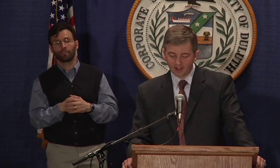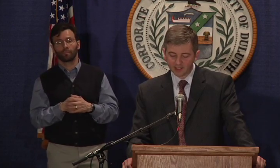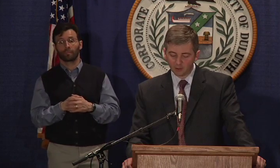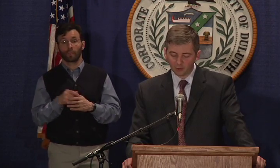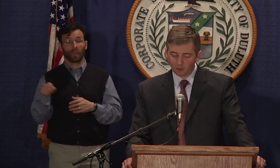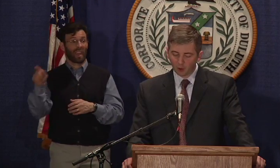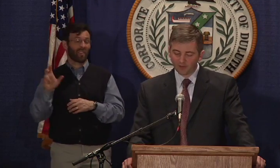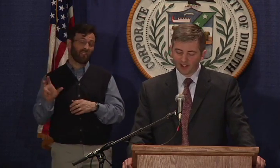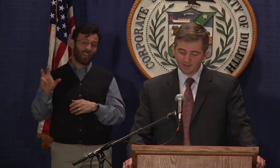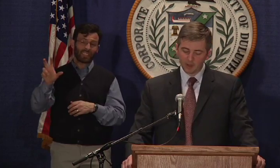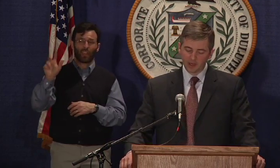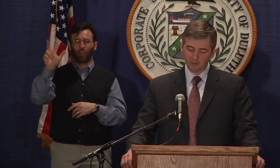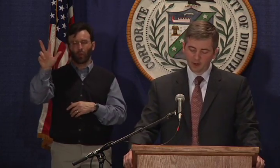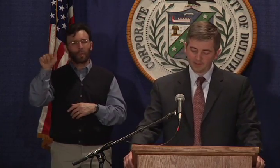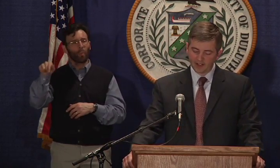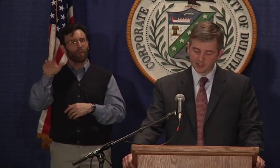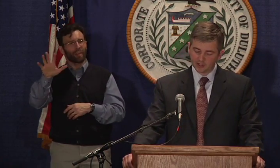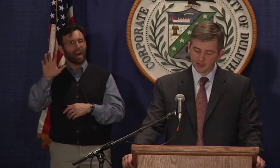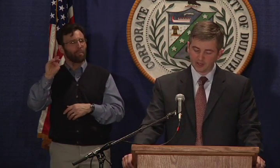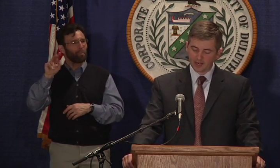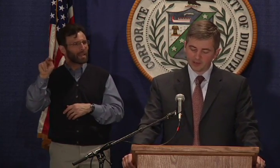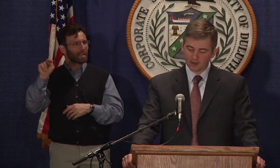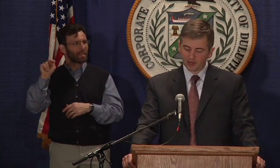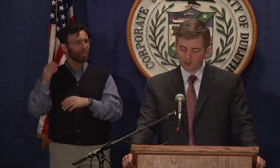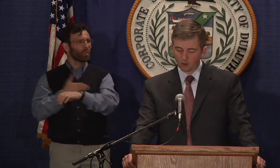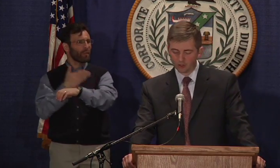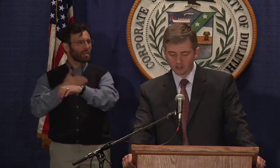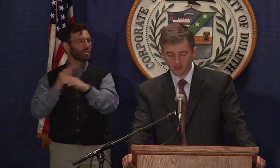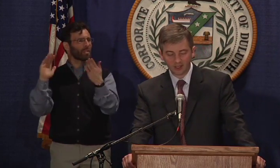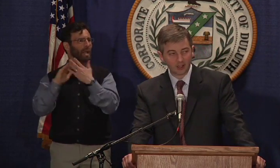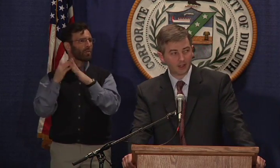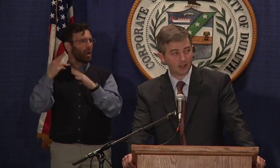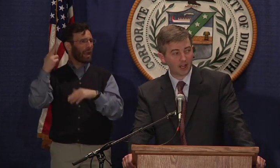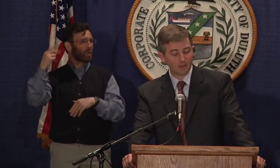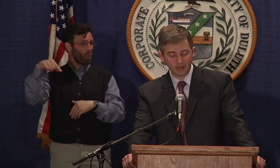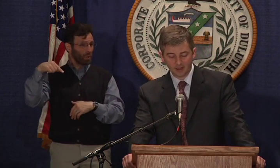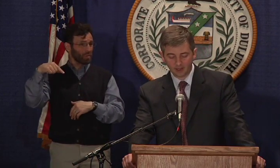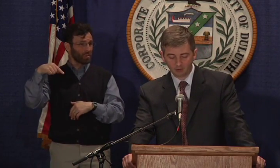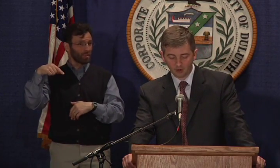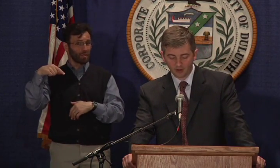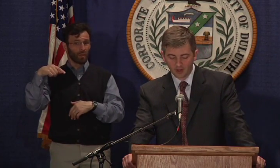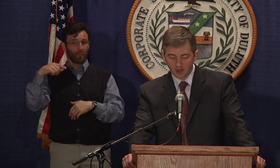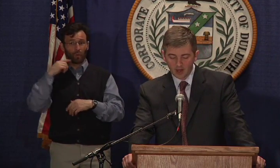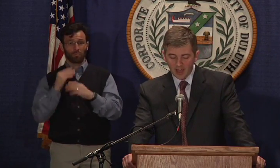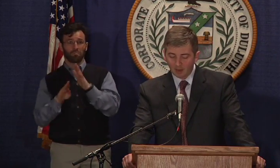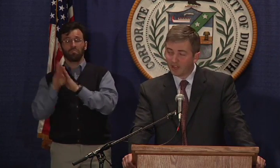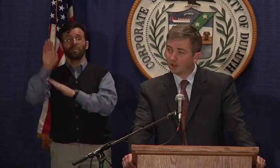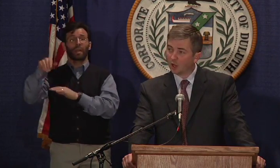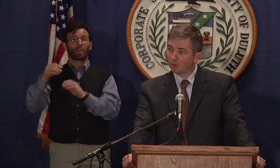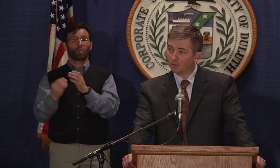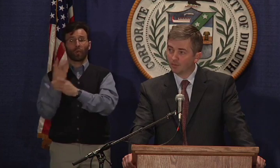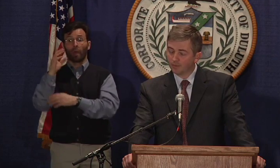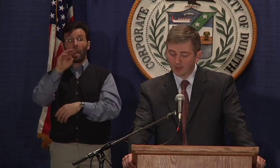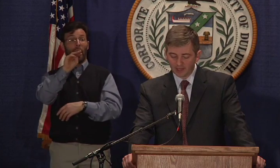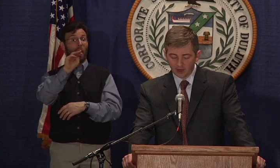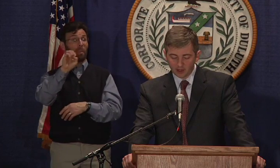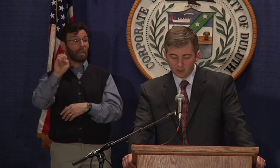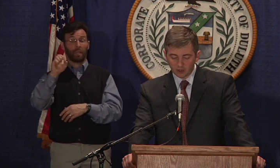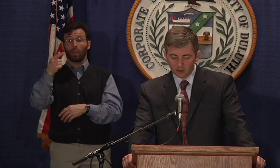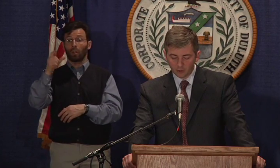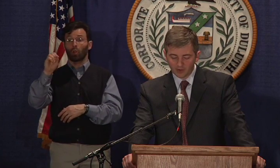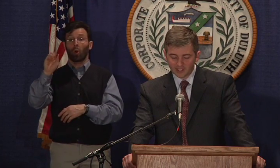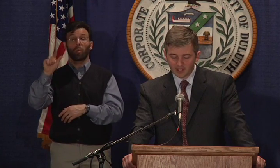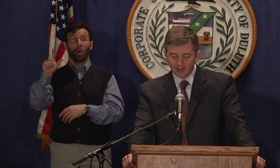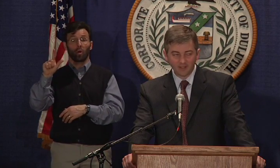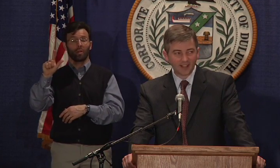And they've invested $3.5 million in renovations to their downtown headquarters to accommodate that growth. ME Global and Gary